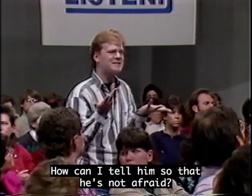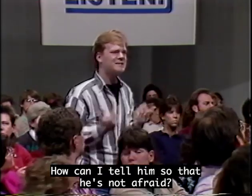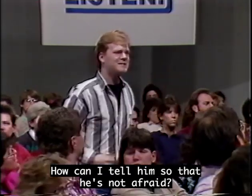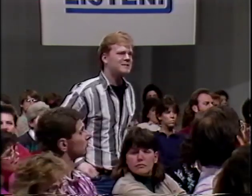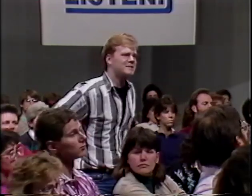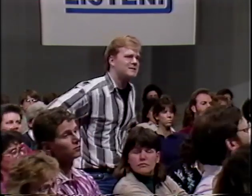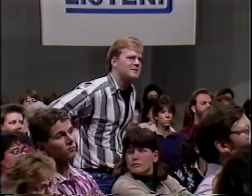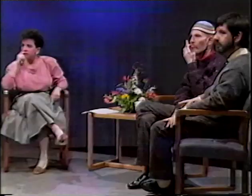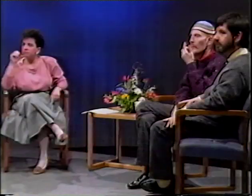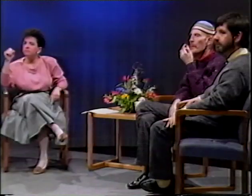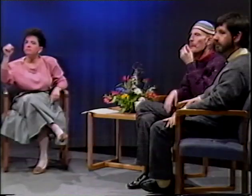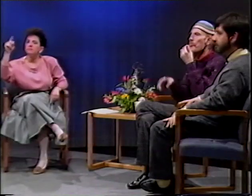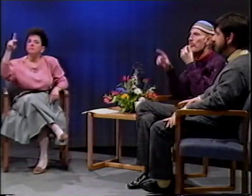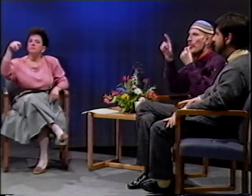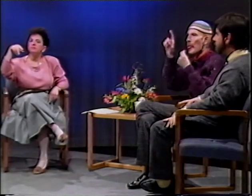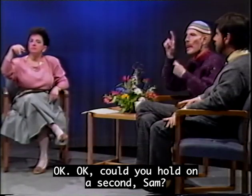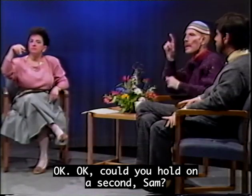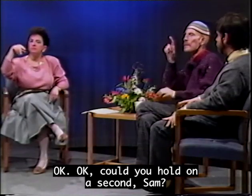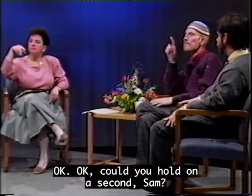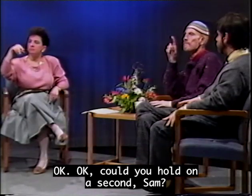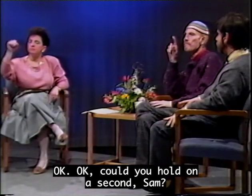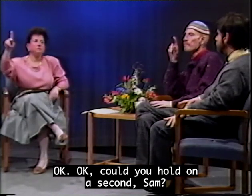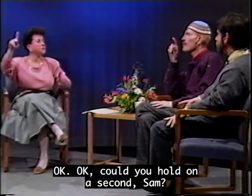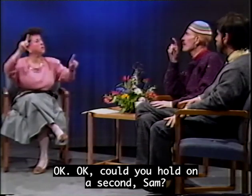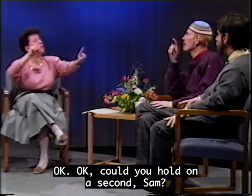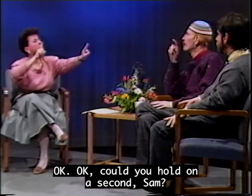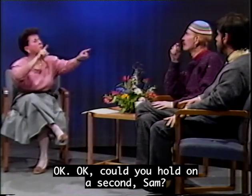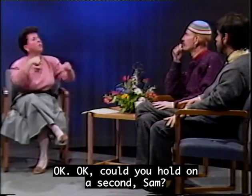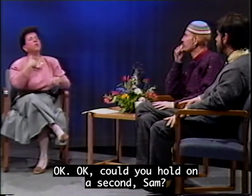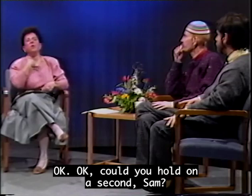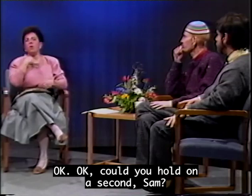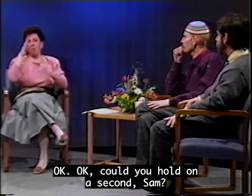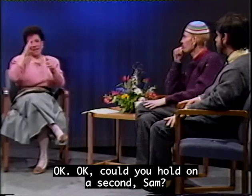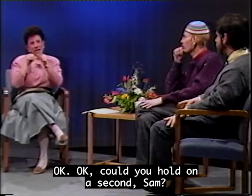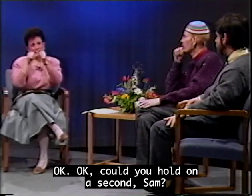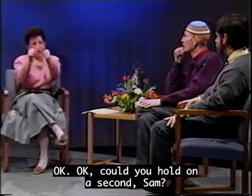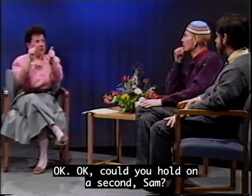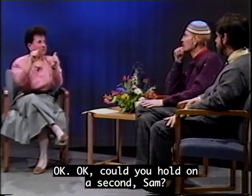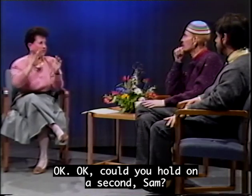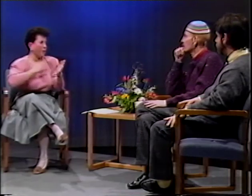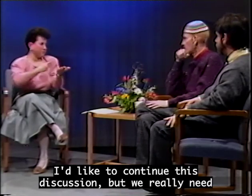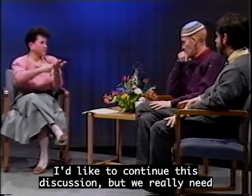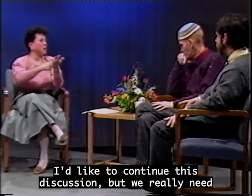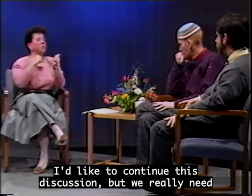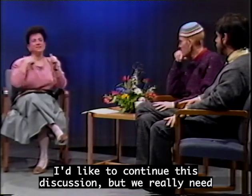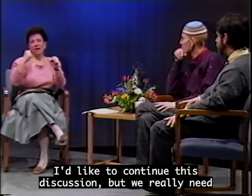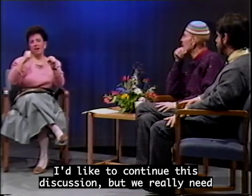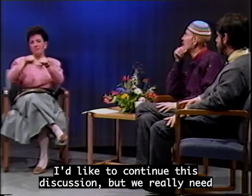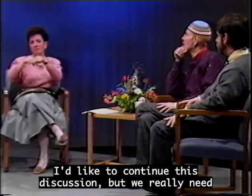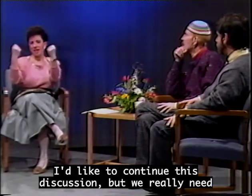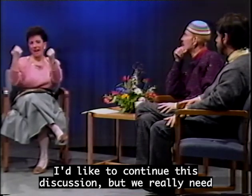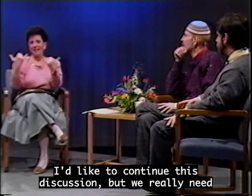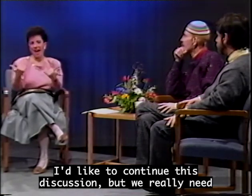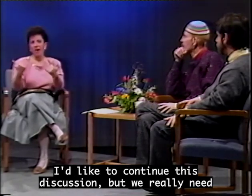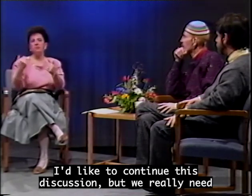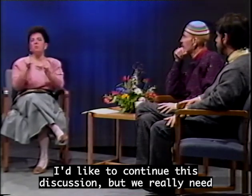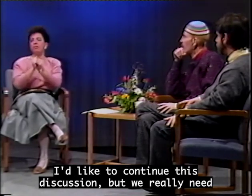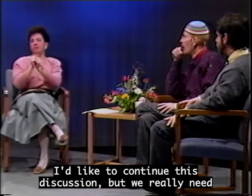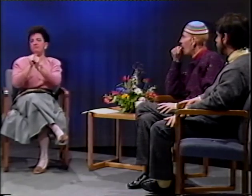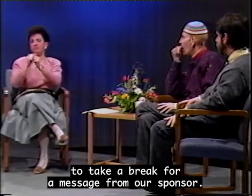afraid? Okay. Okay, could you hold on a second, Sam? I'd like to continue this discussion, but we really need to